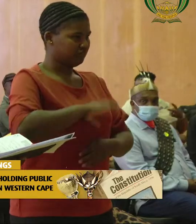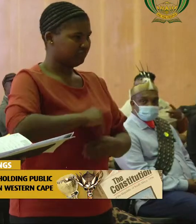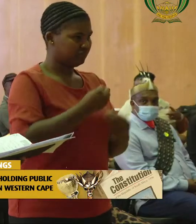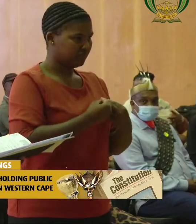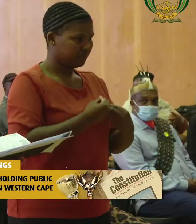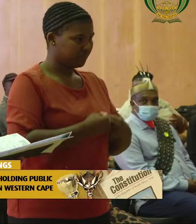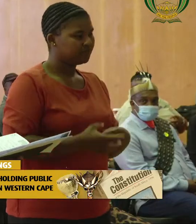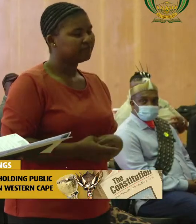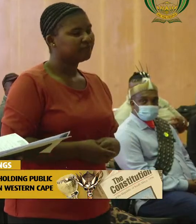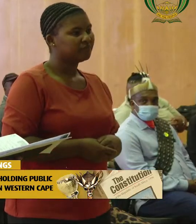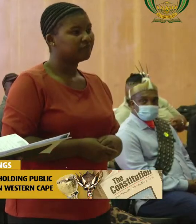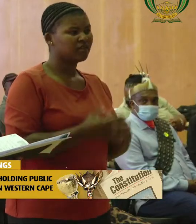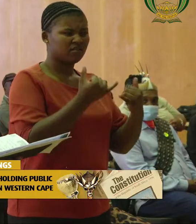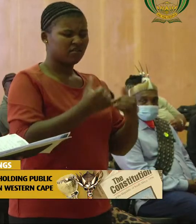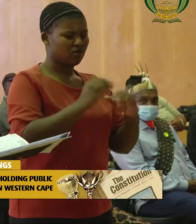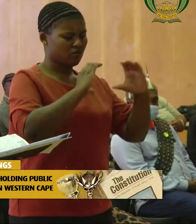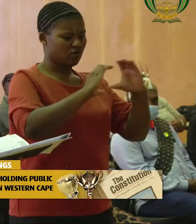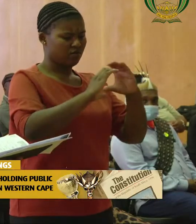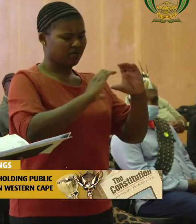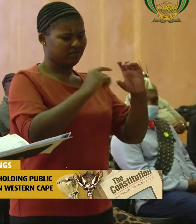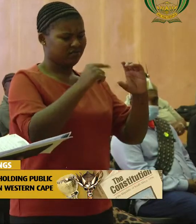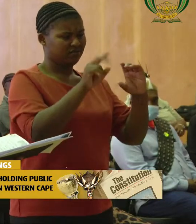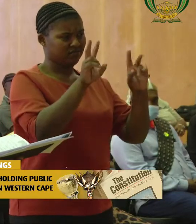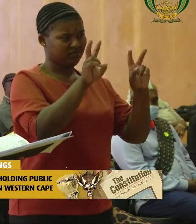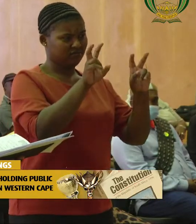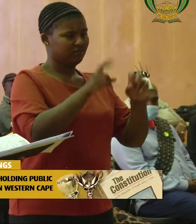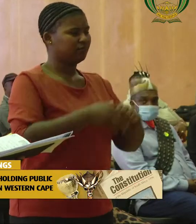The communication